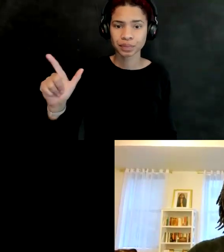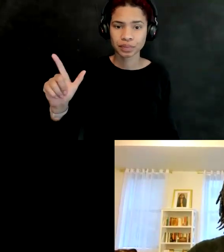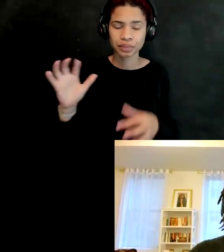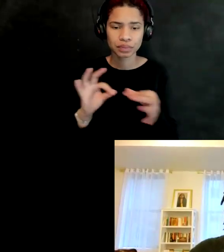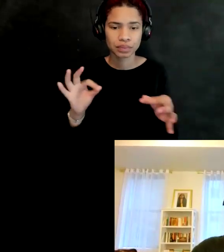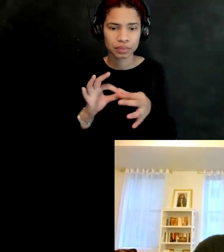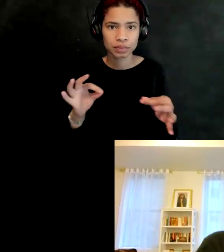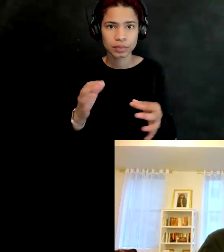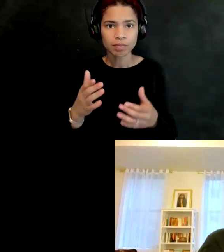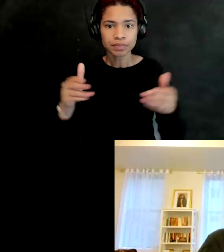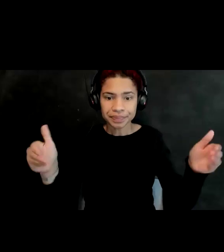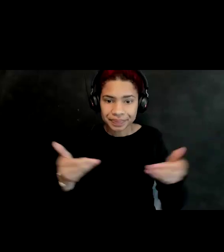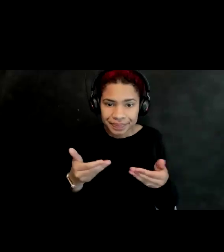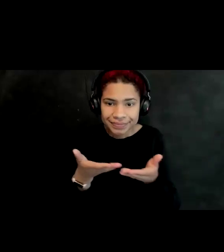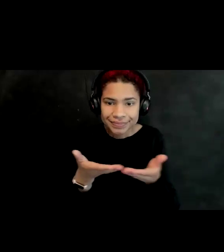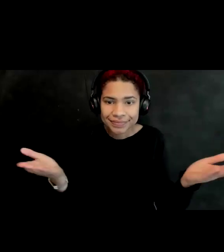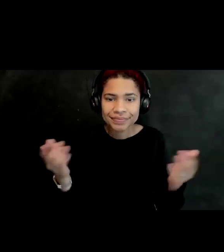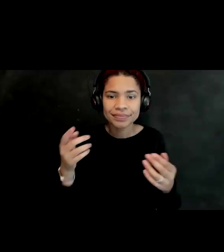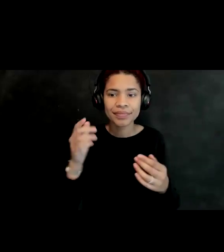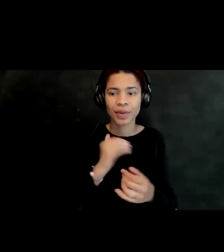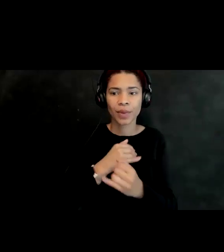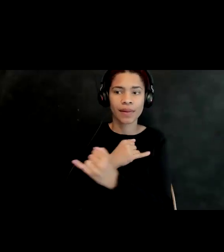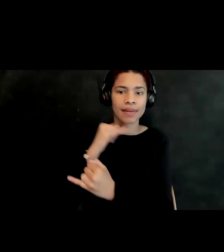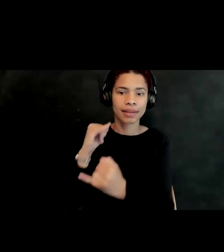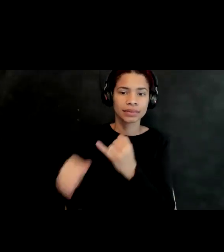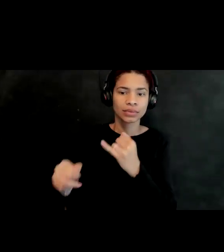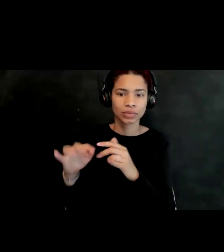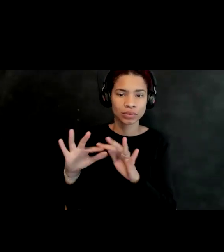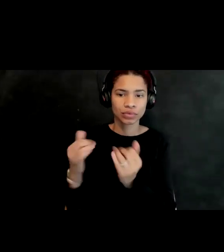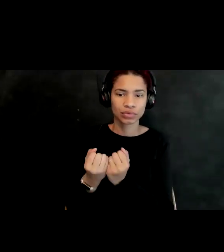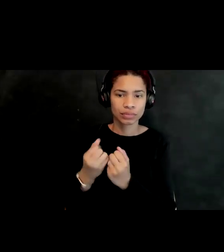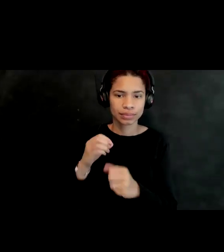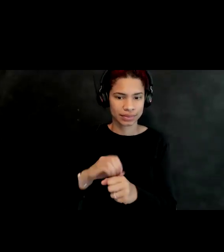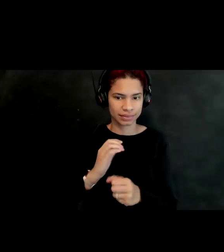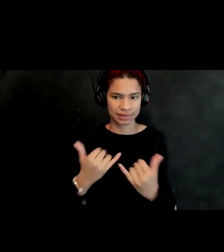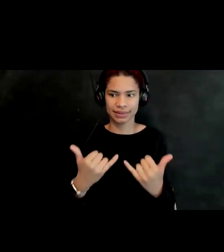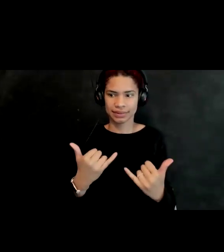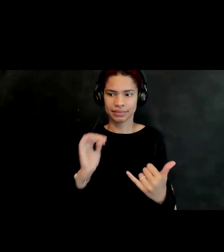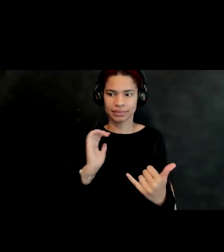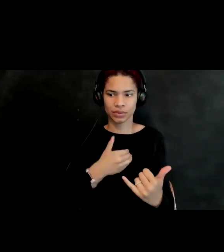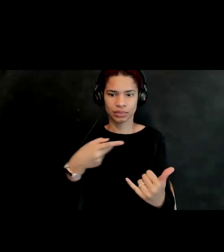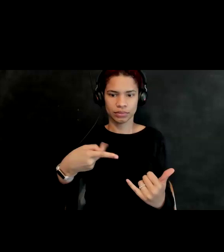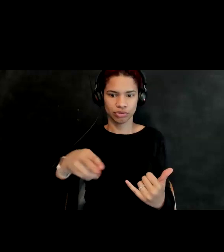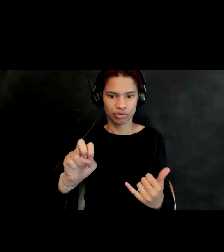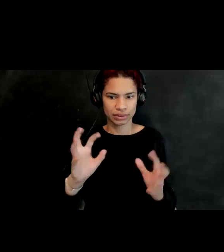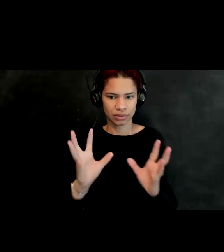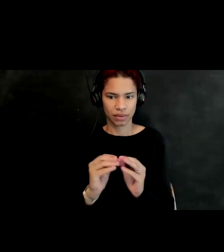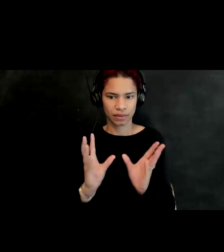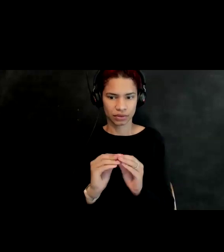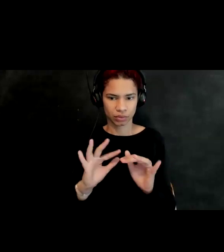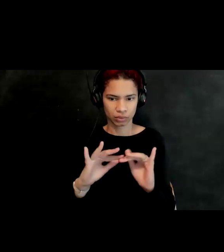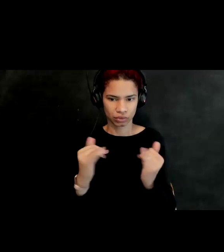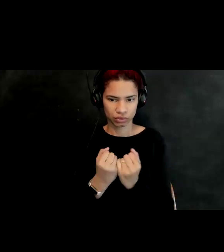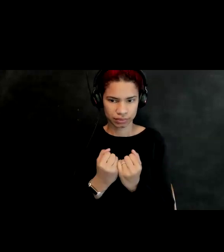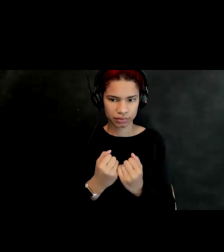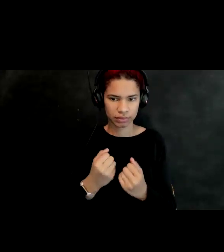to the final workshop in our day of pre-conference workshops for our conference, our SUNY